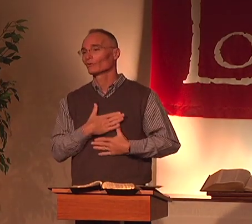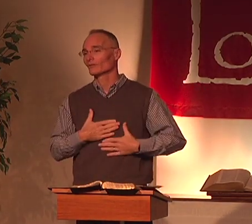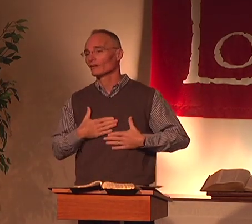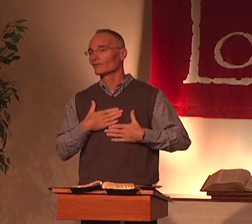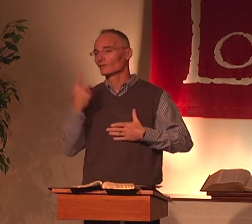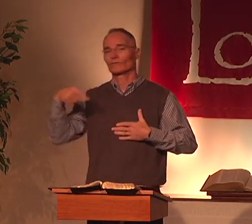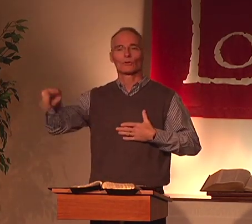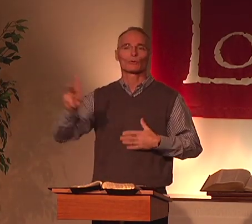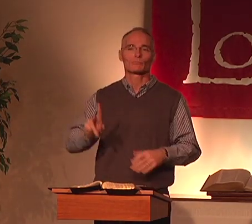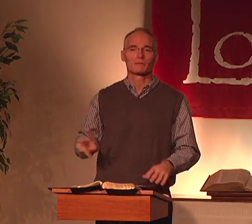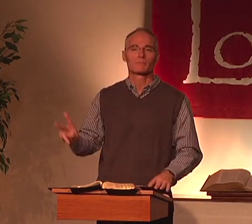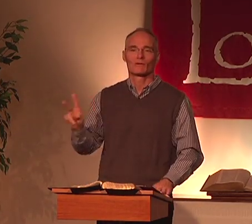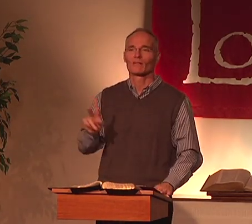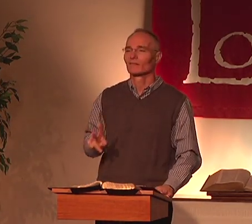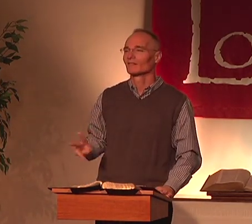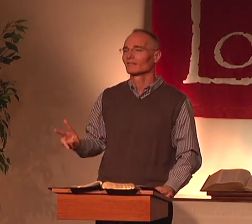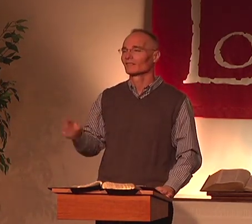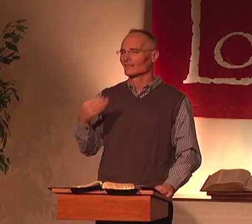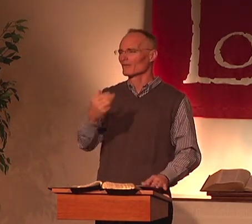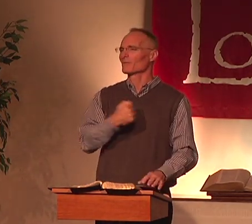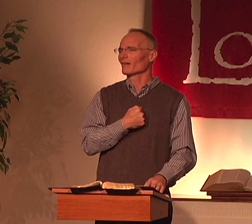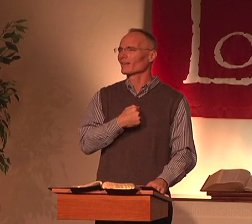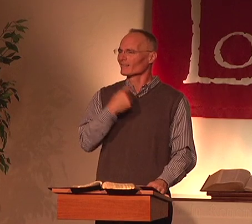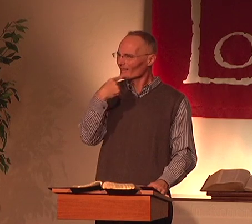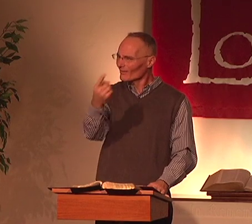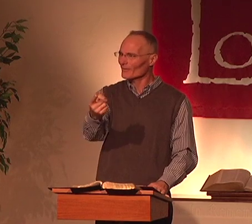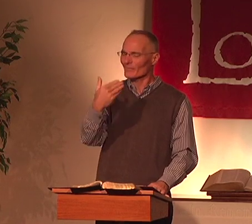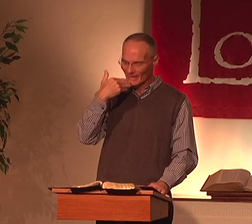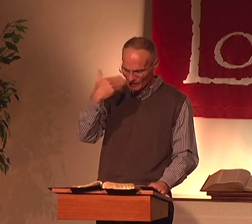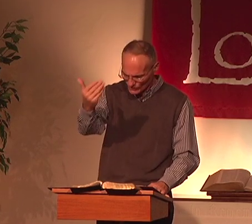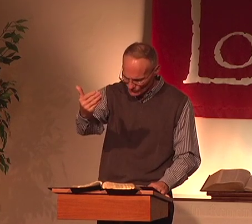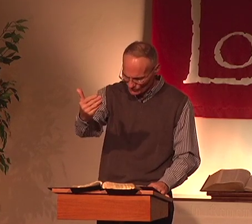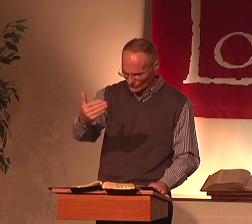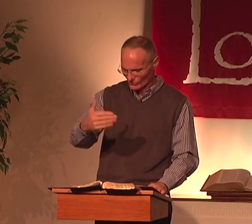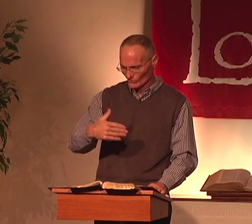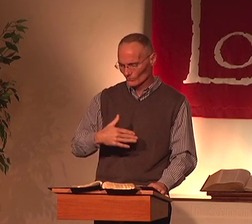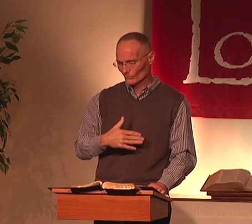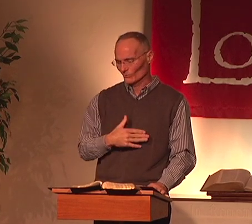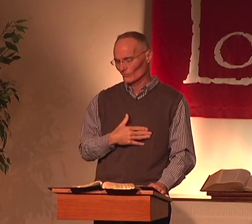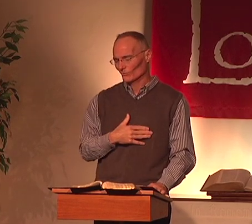Show your Appreciation For those People Give them a Hug Tell them Thank you